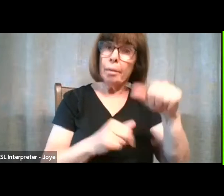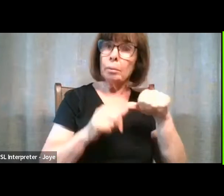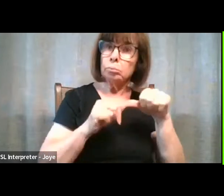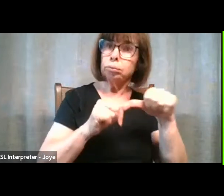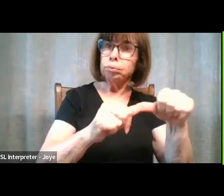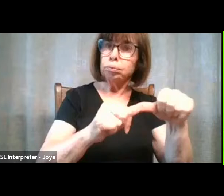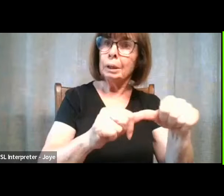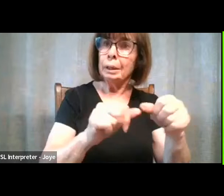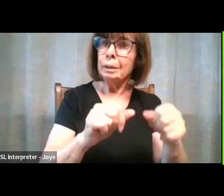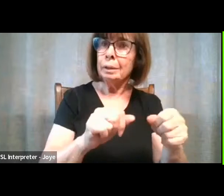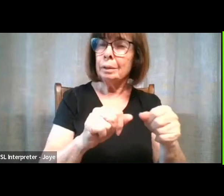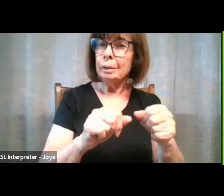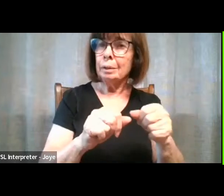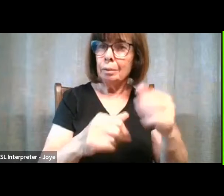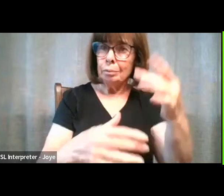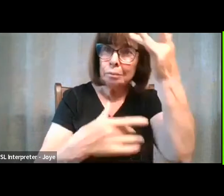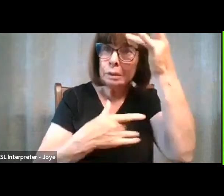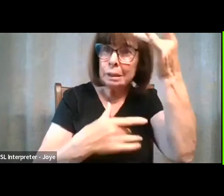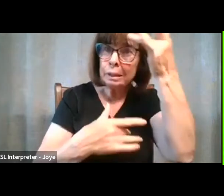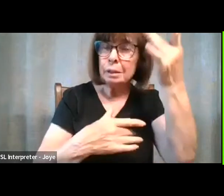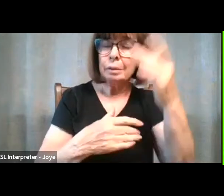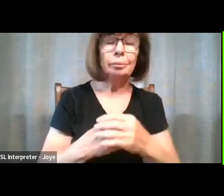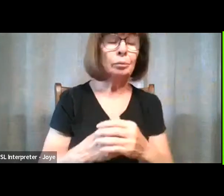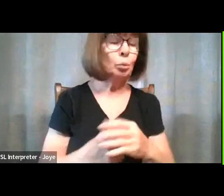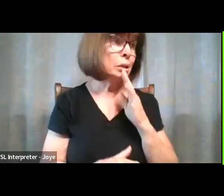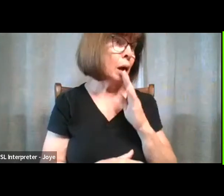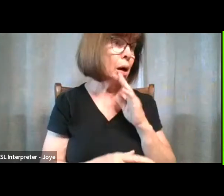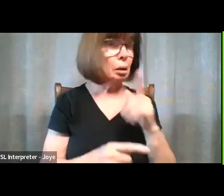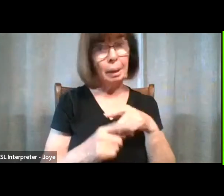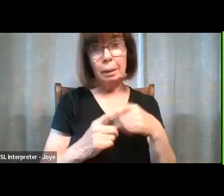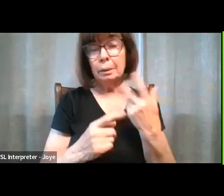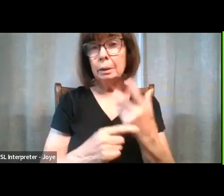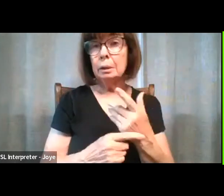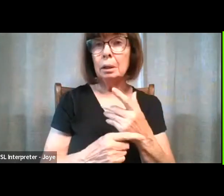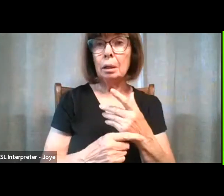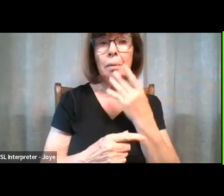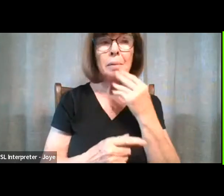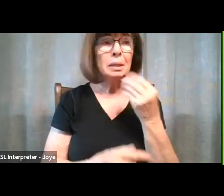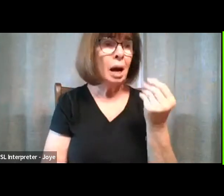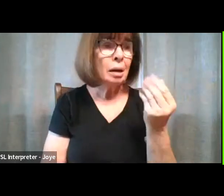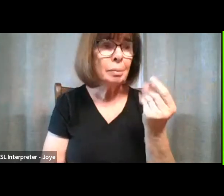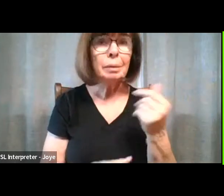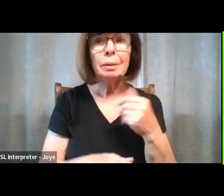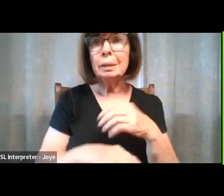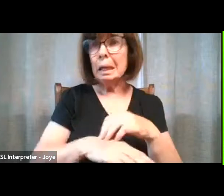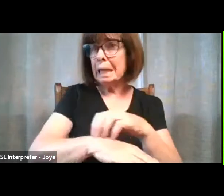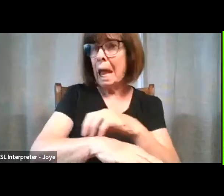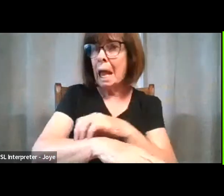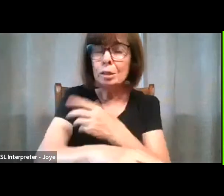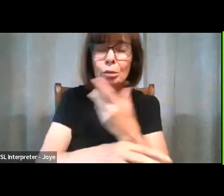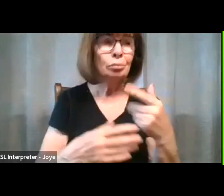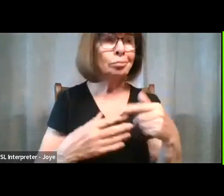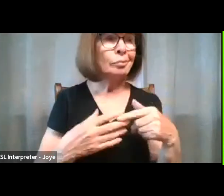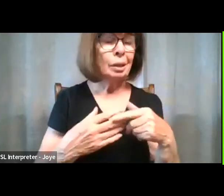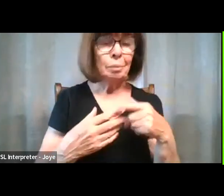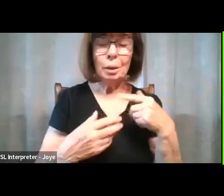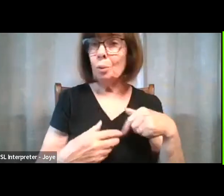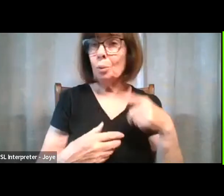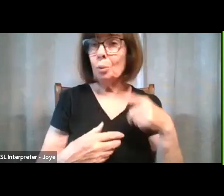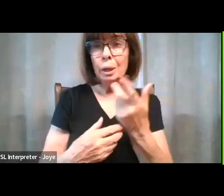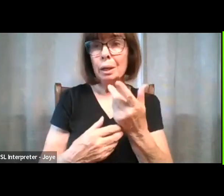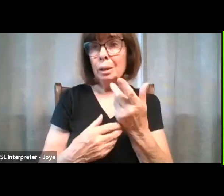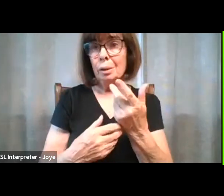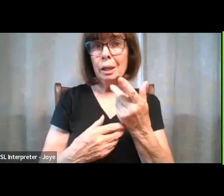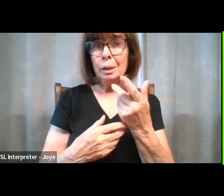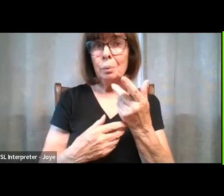our team, we talk about, you know, diabetes, we talk about cancer. You know, when we're in the community, we